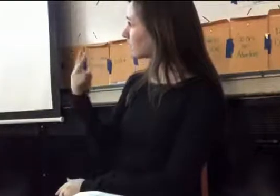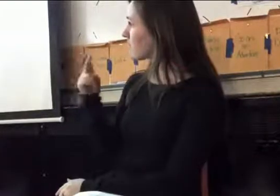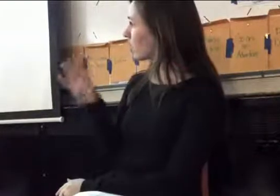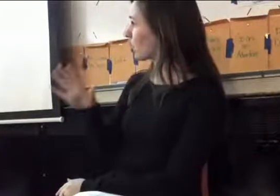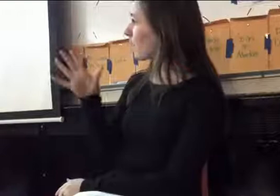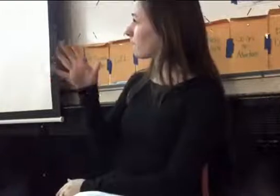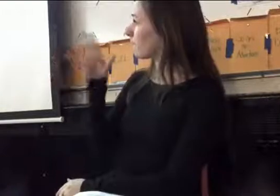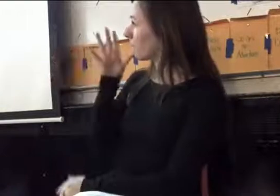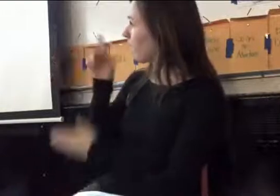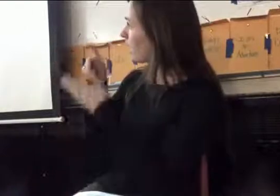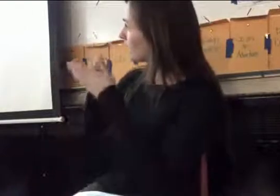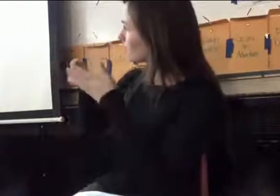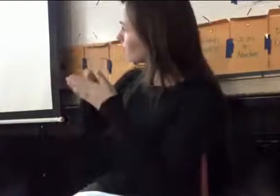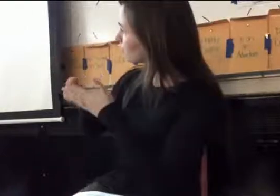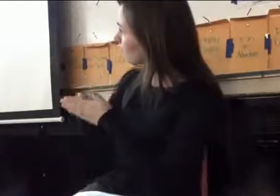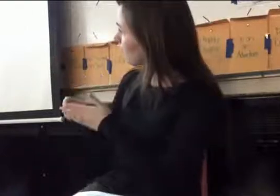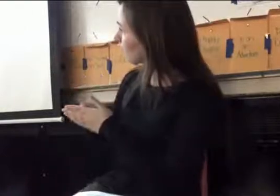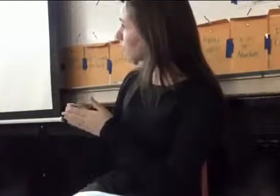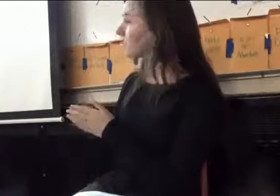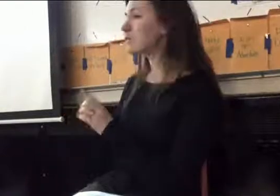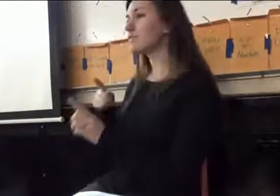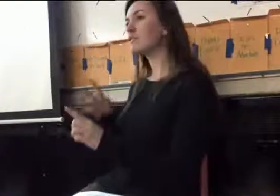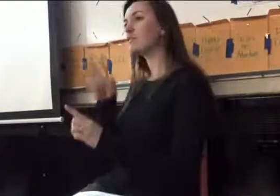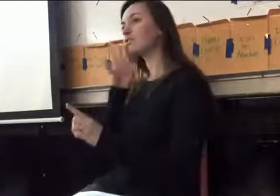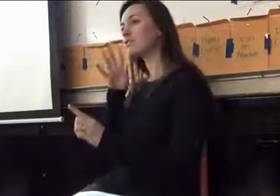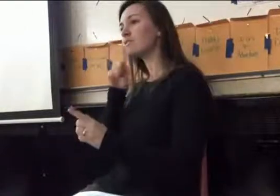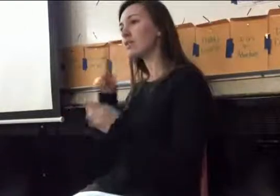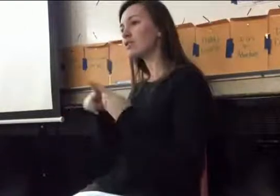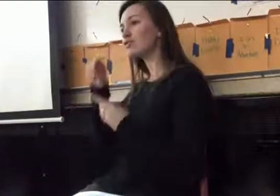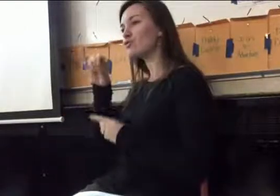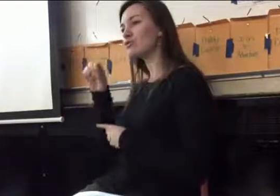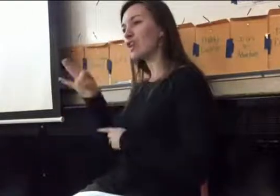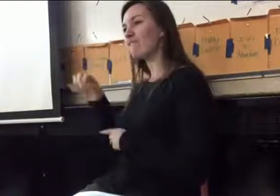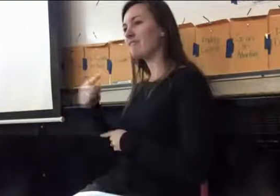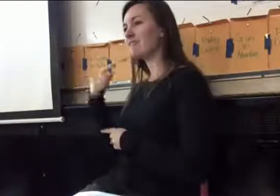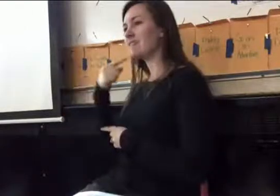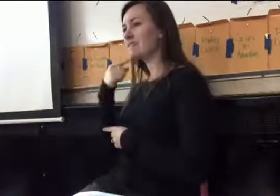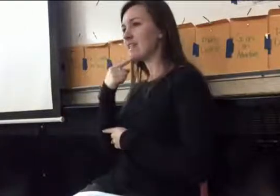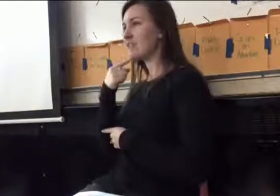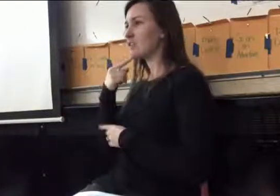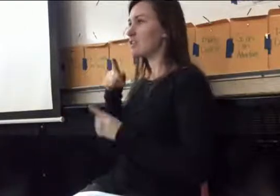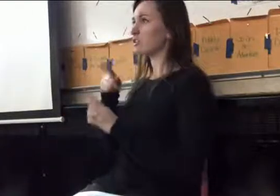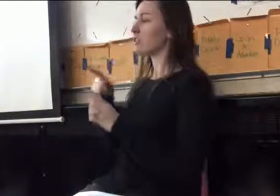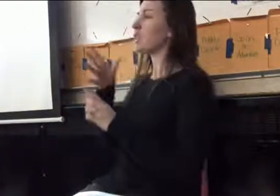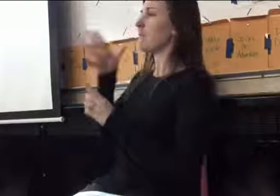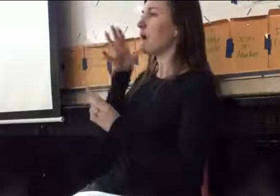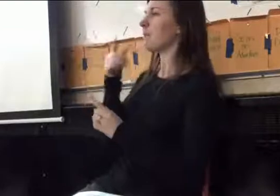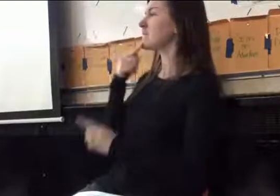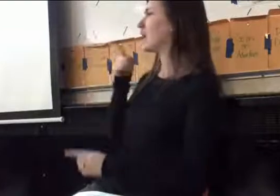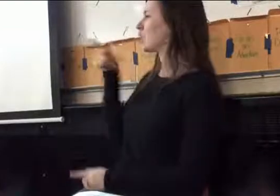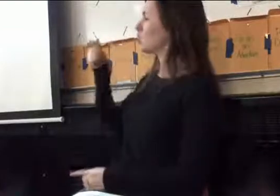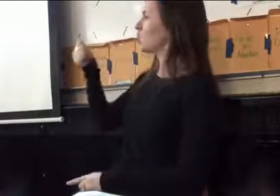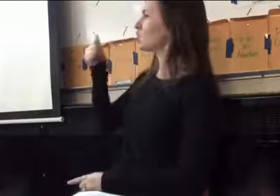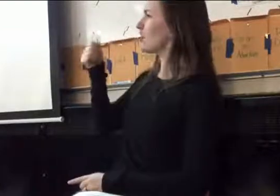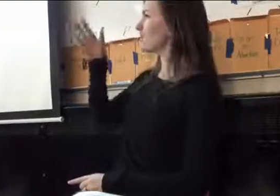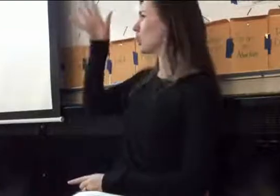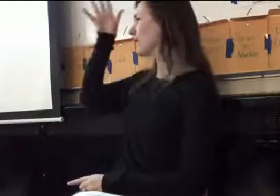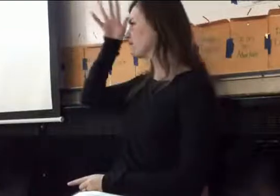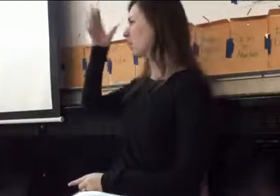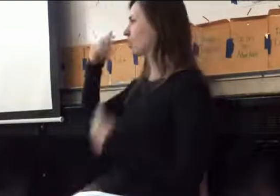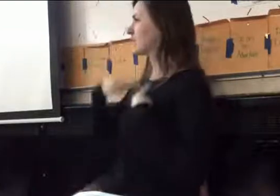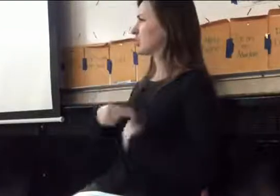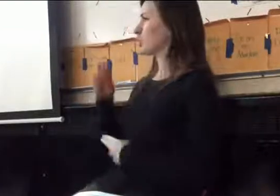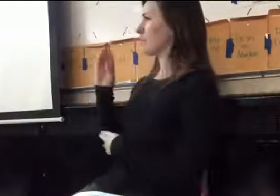Kate. Oh, she's talking to Jeff Bezos. Yeah, he's saying like you're a father and a human being.